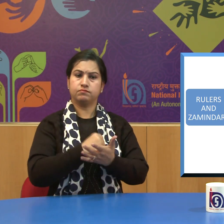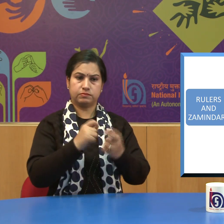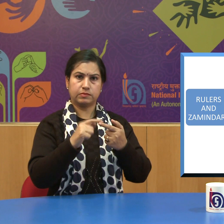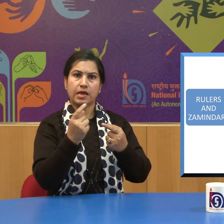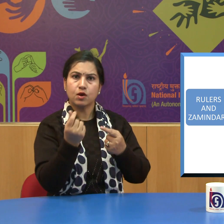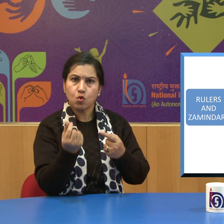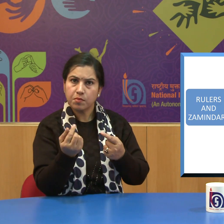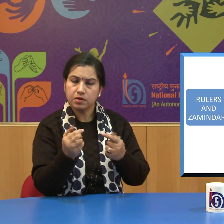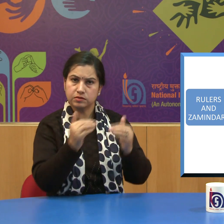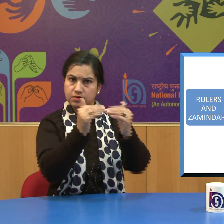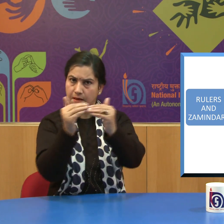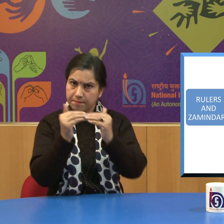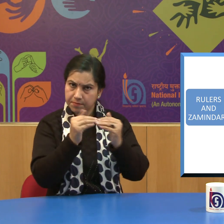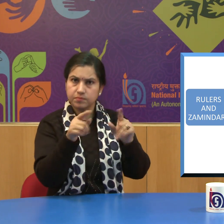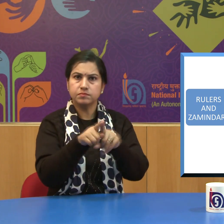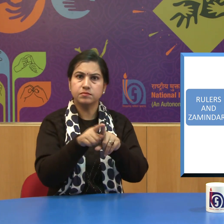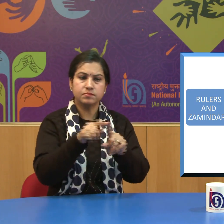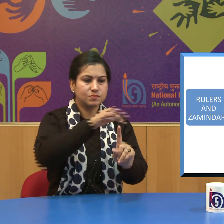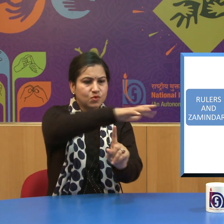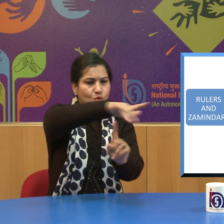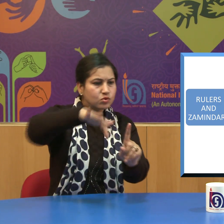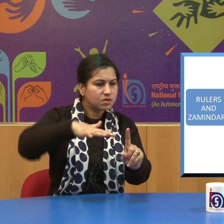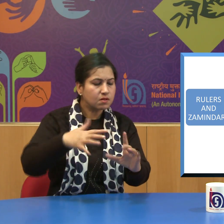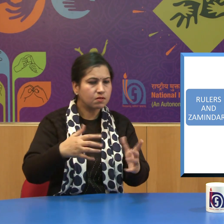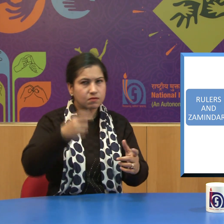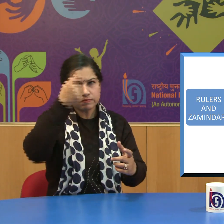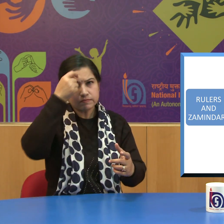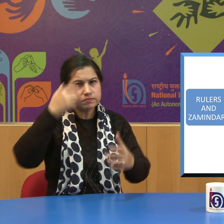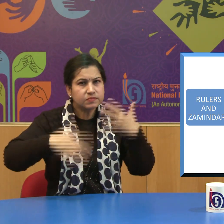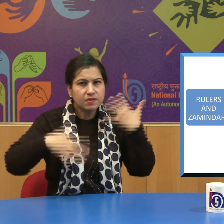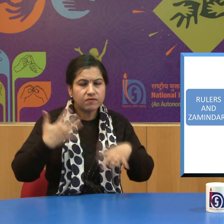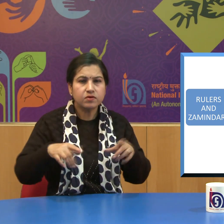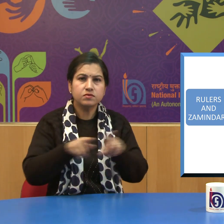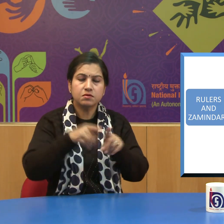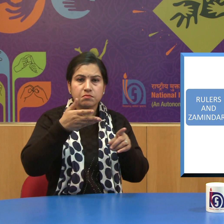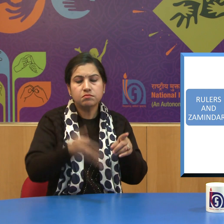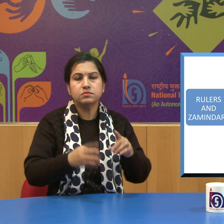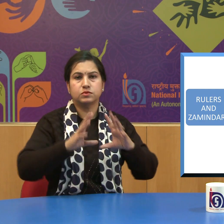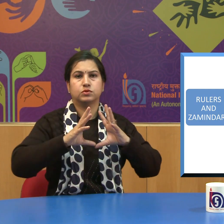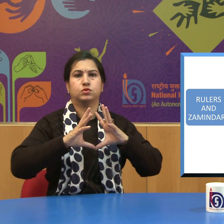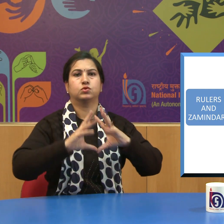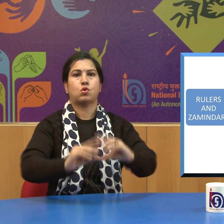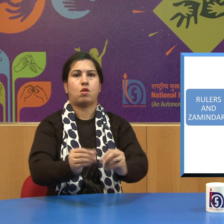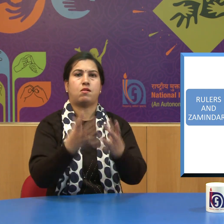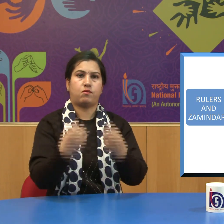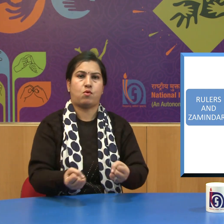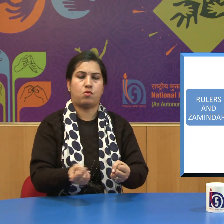economic, and social conditions that existed in the country